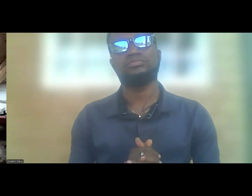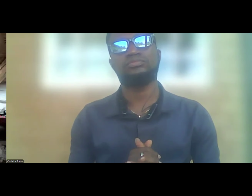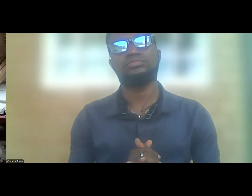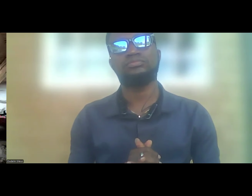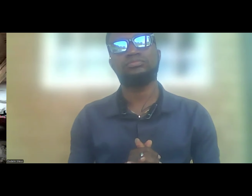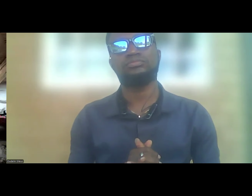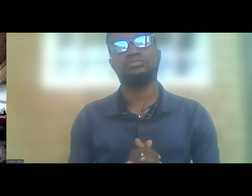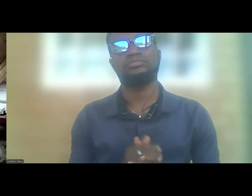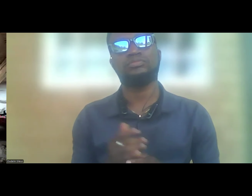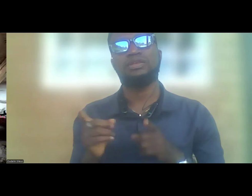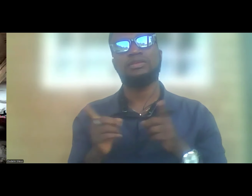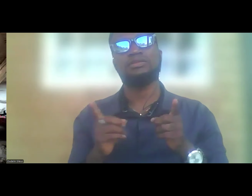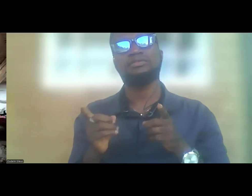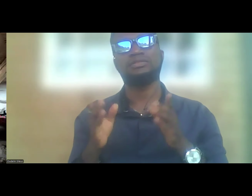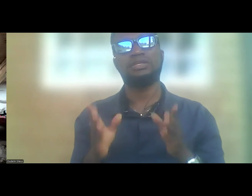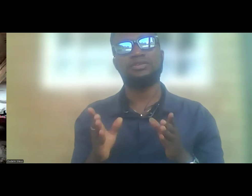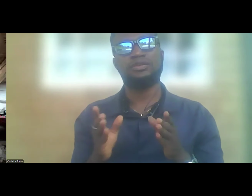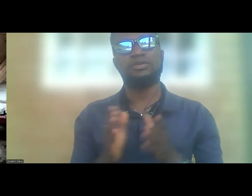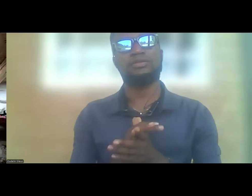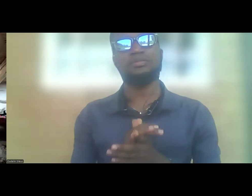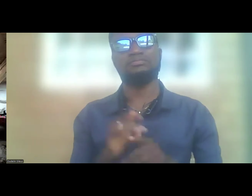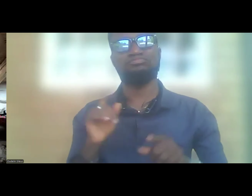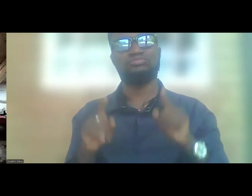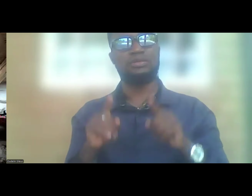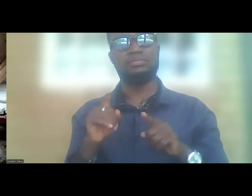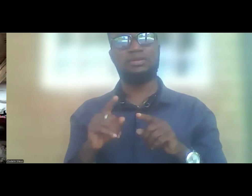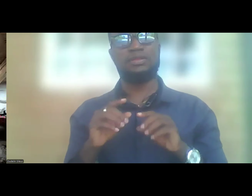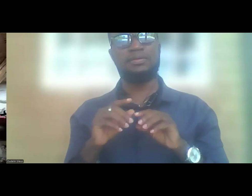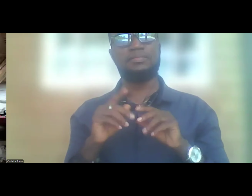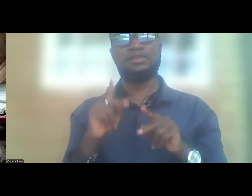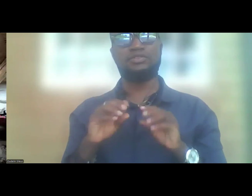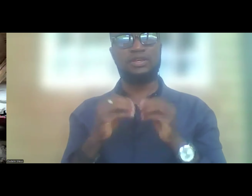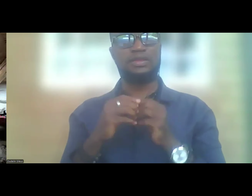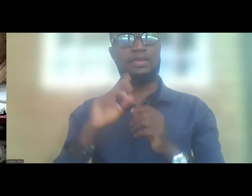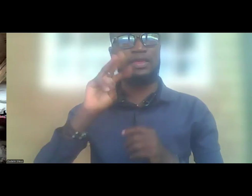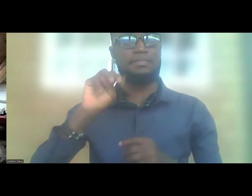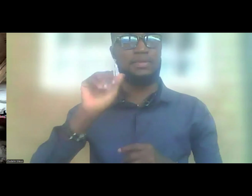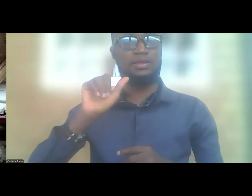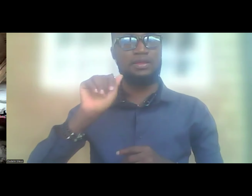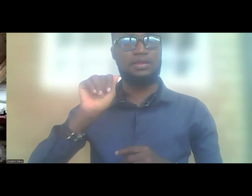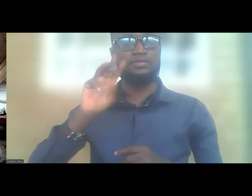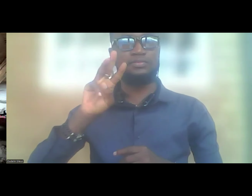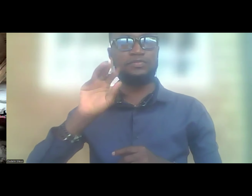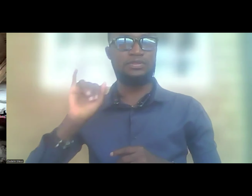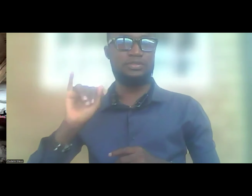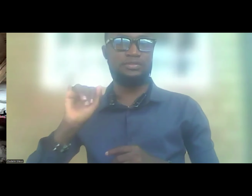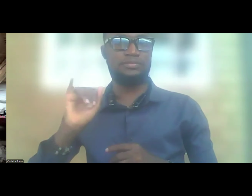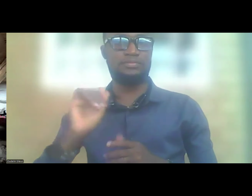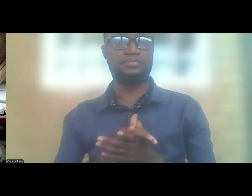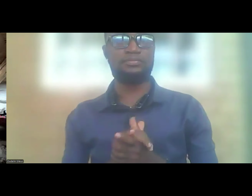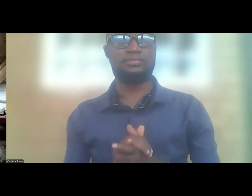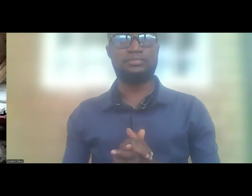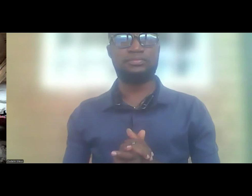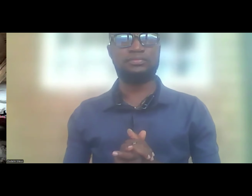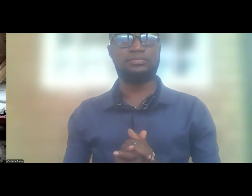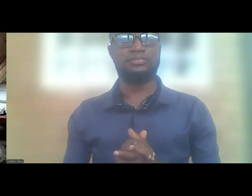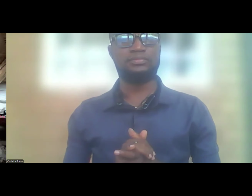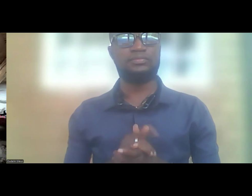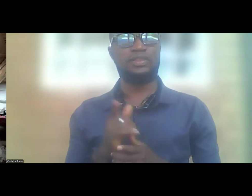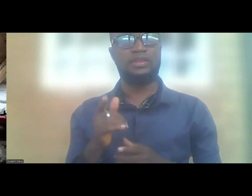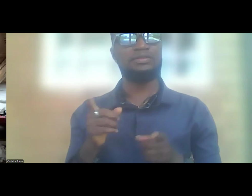Hello, everyone. I'm Asio Anna Grace, Project Officer, Gender, Disability